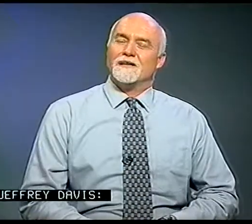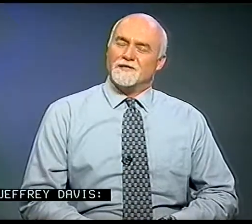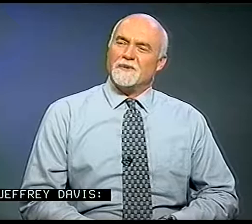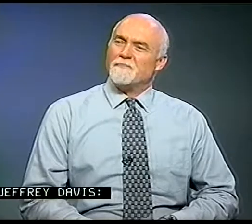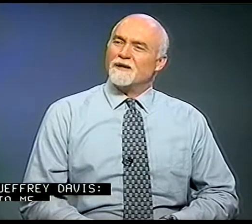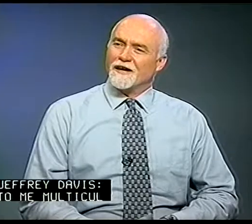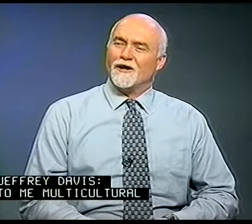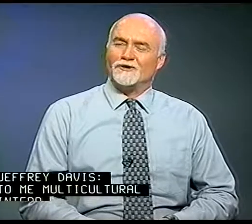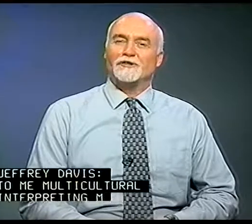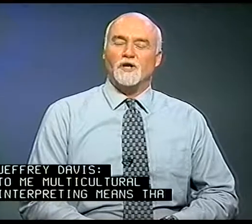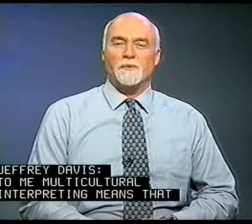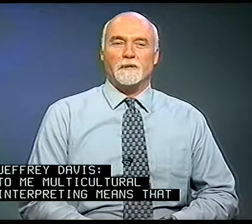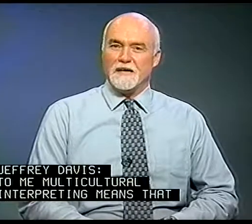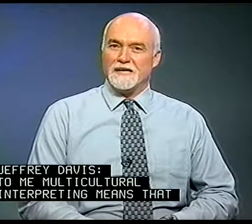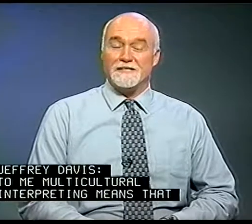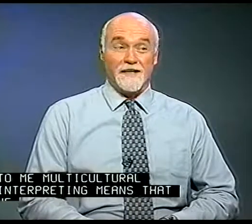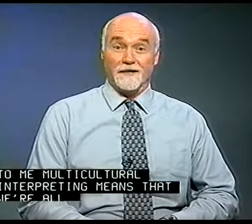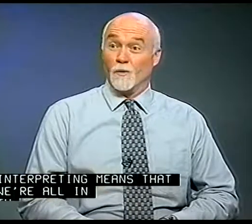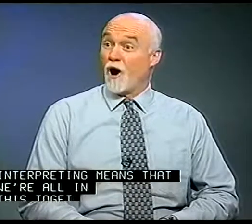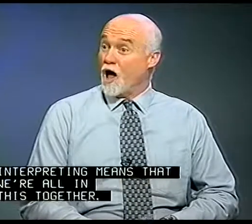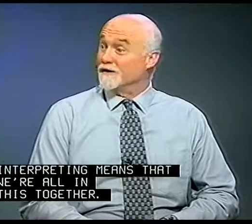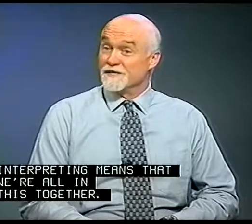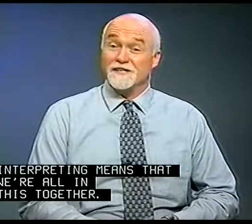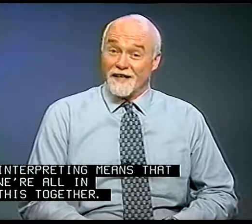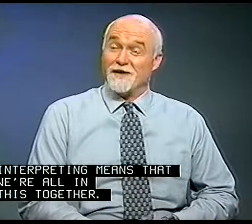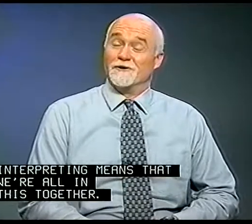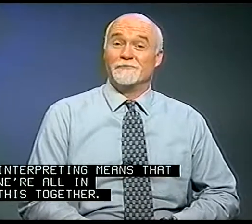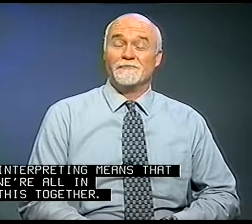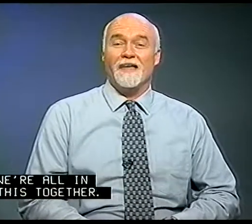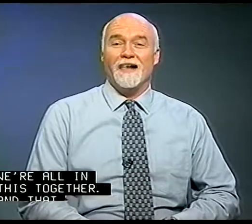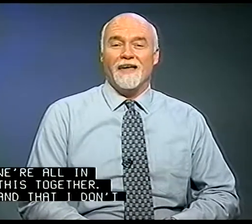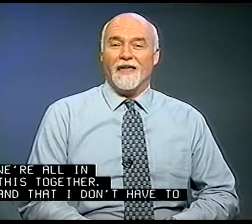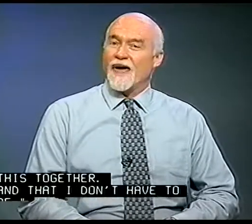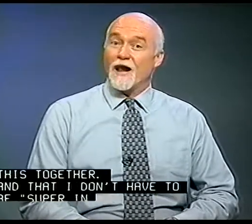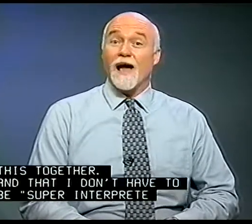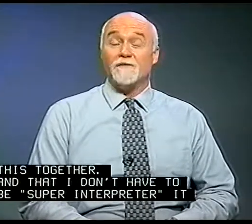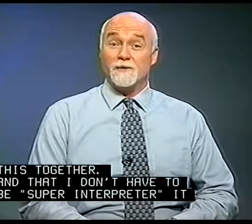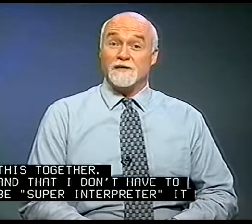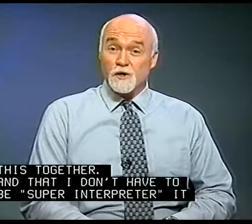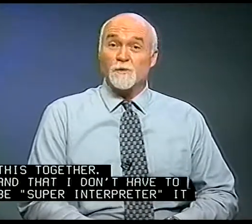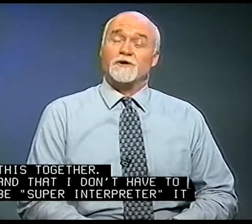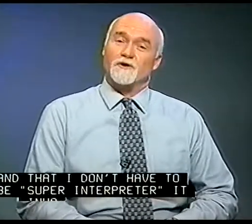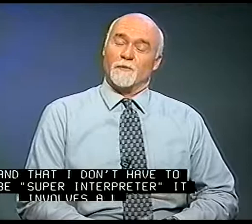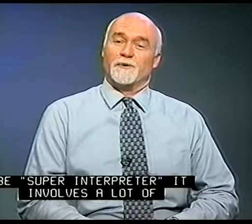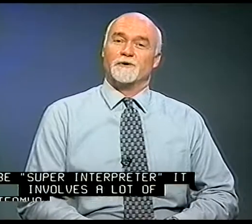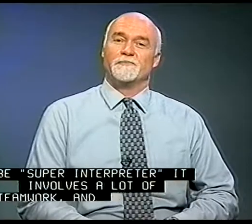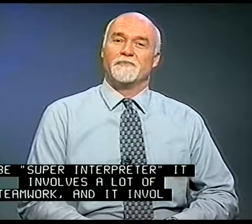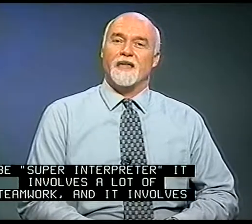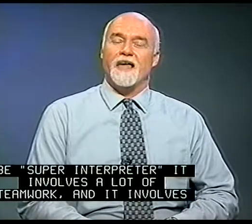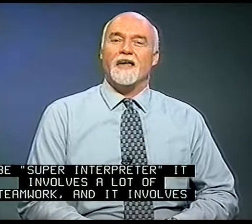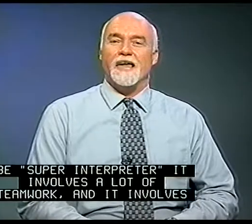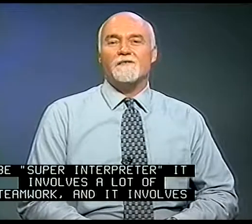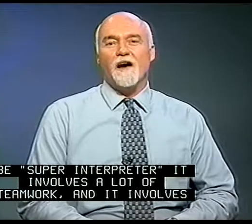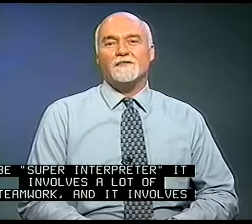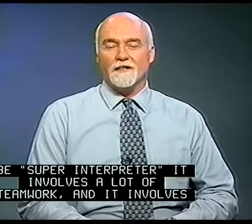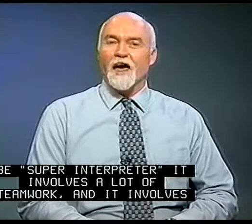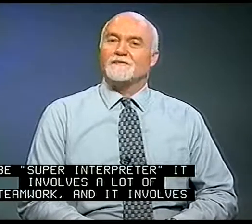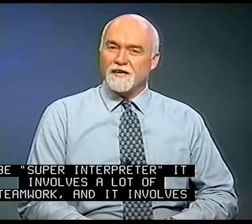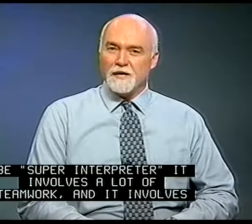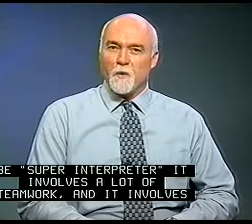To me, multicultural interpreting means that we're all in this together and that I don't have to be super interpreter. It involves a lot of